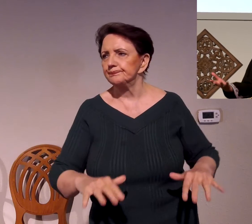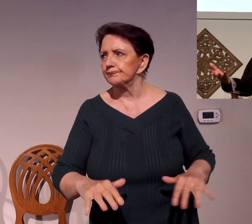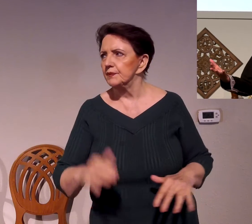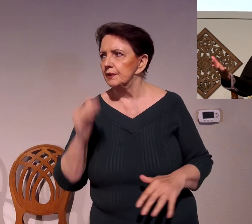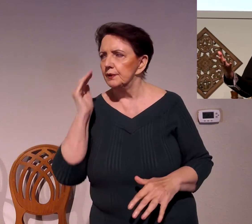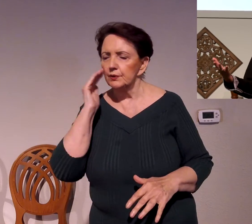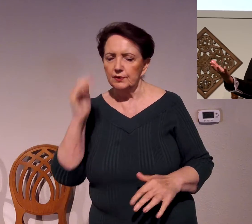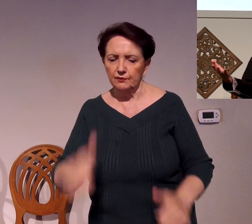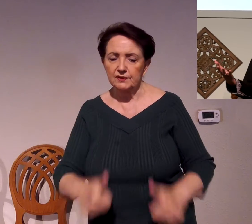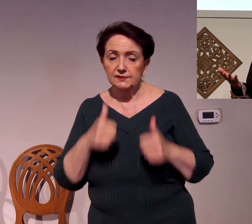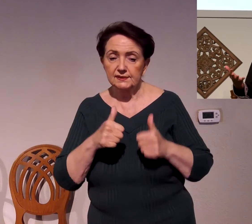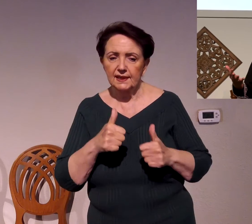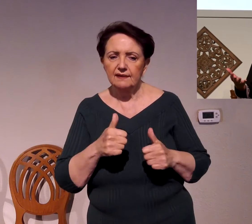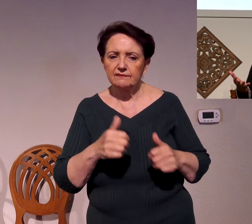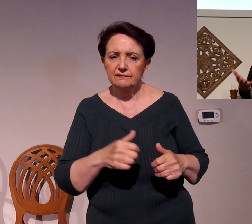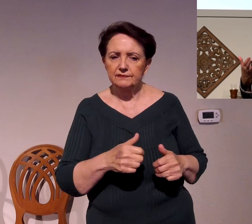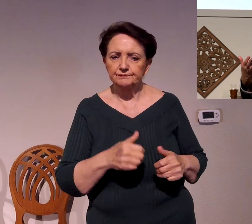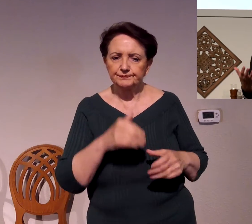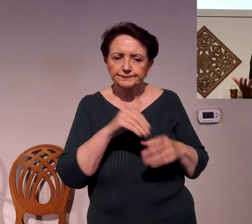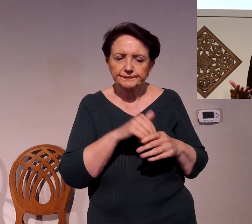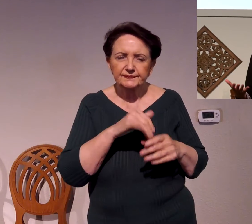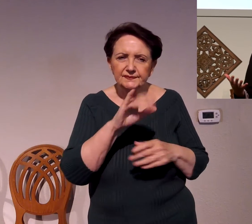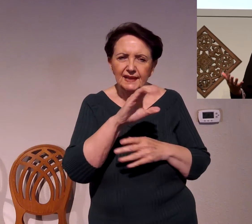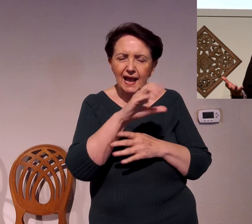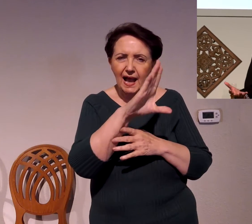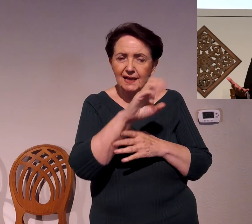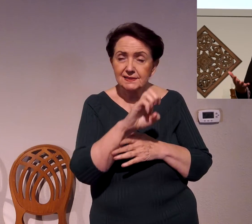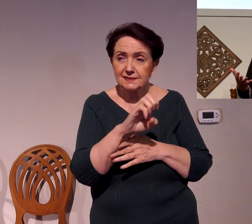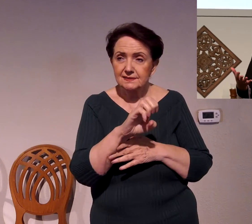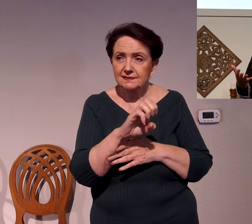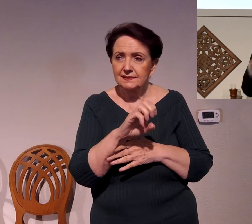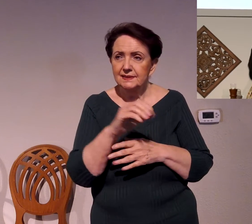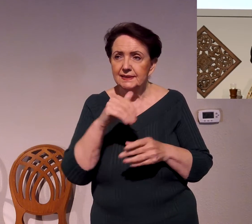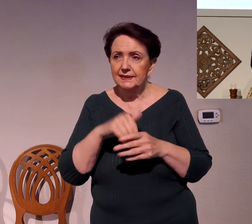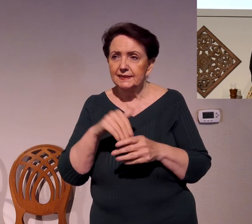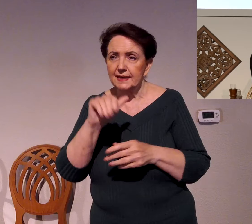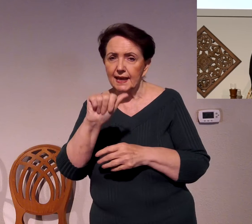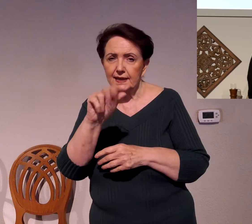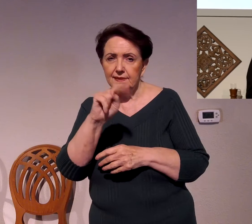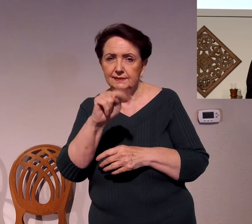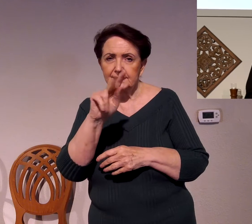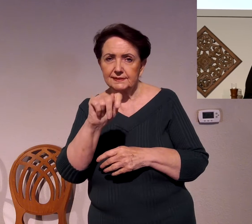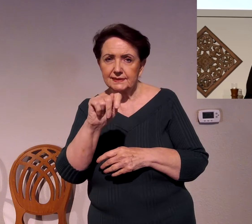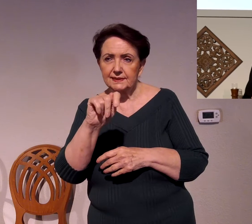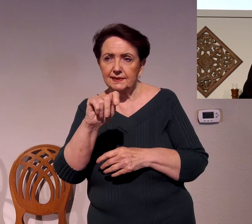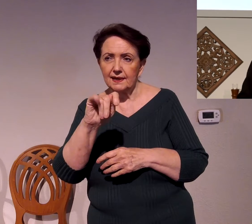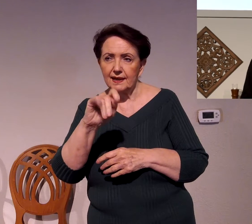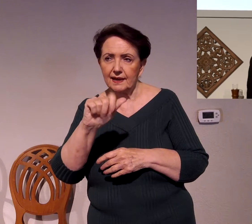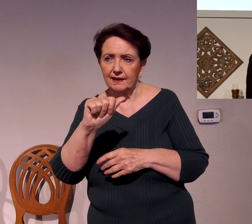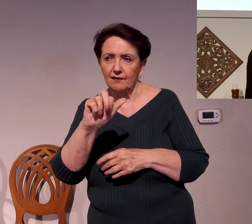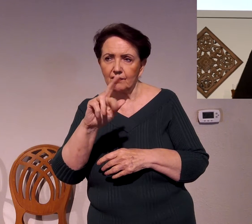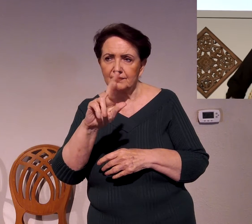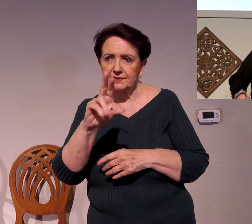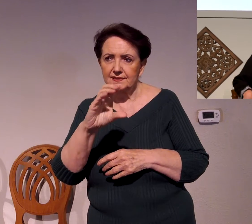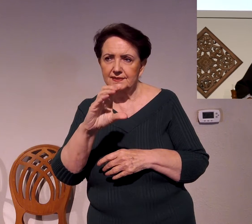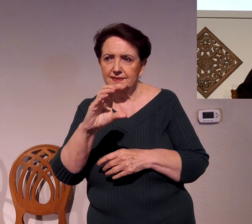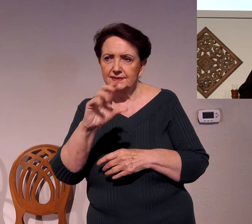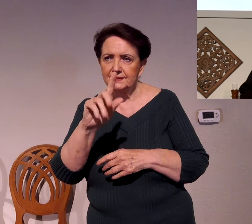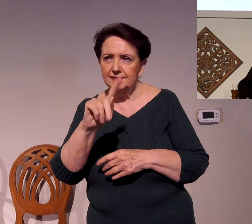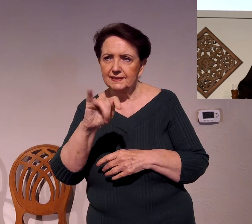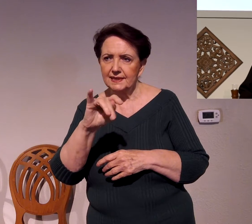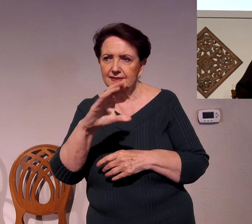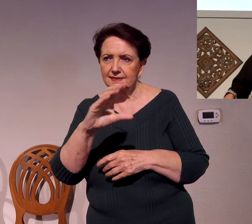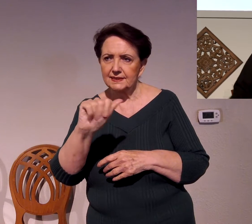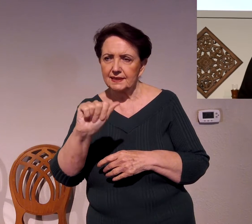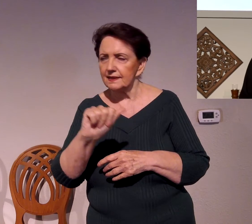life living in the ice in Antarctica? In the ice. You go down to the